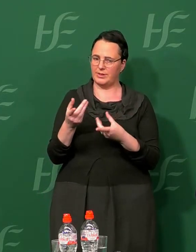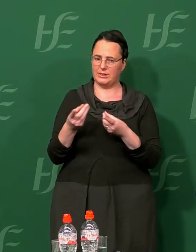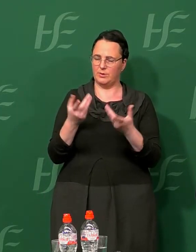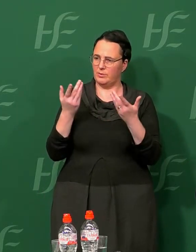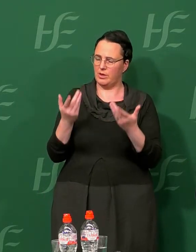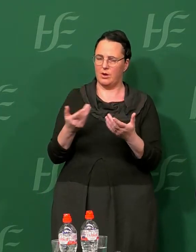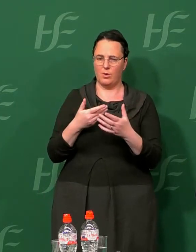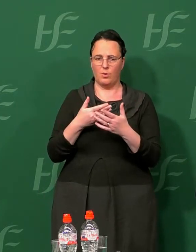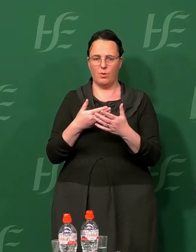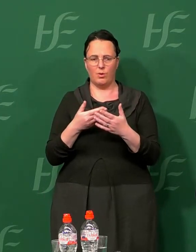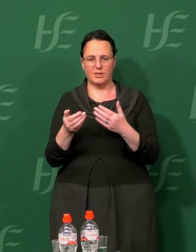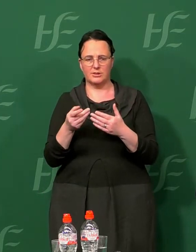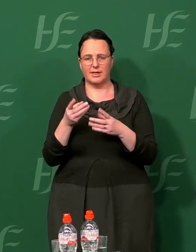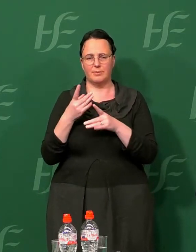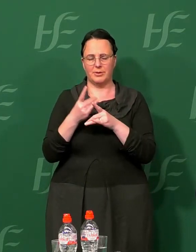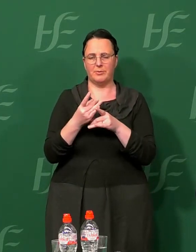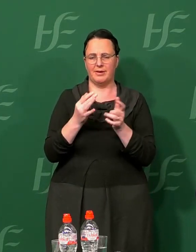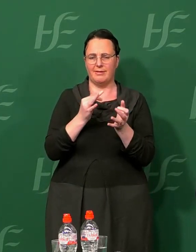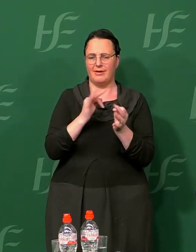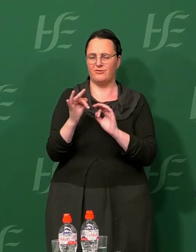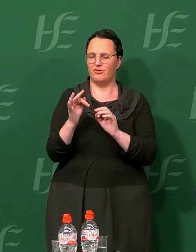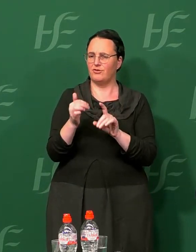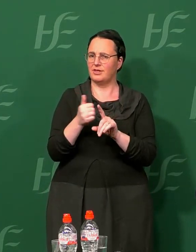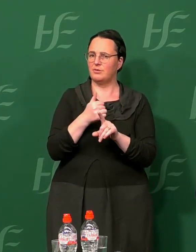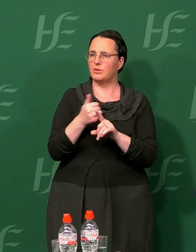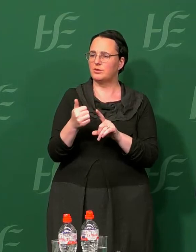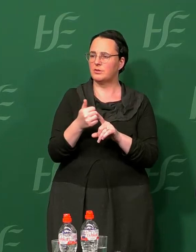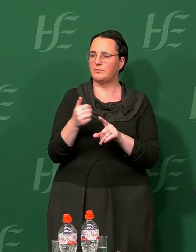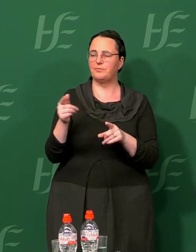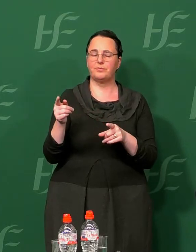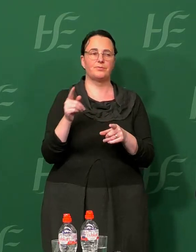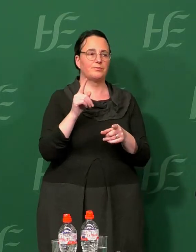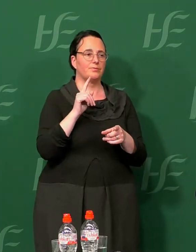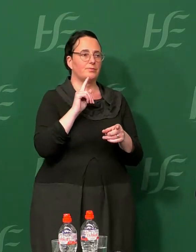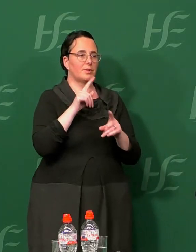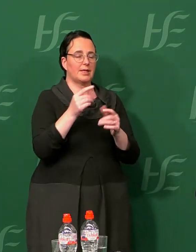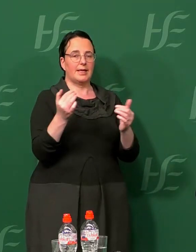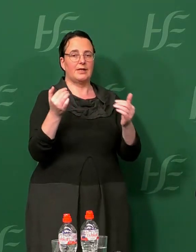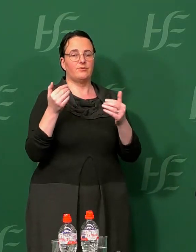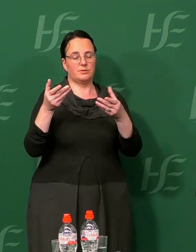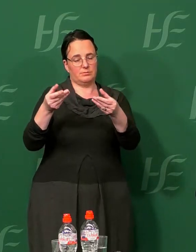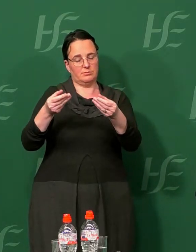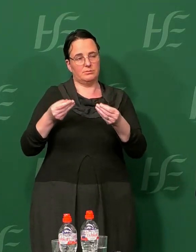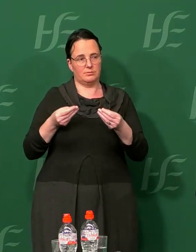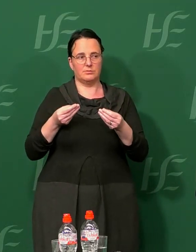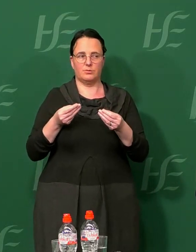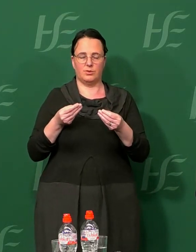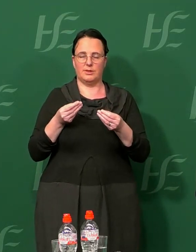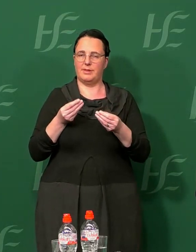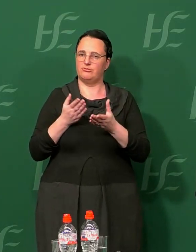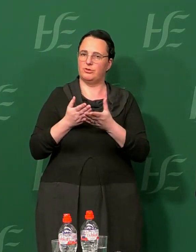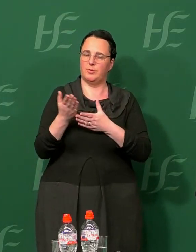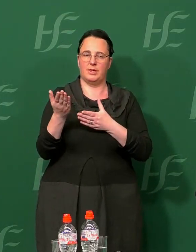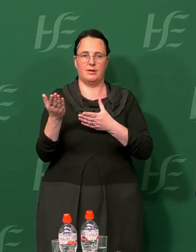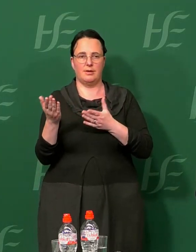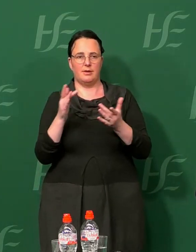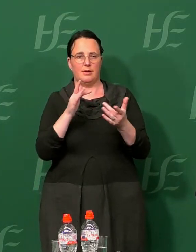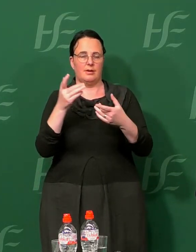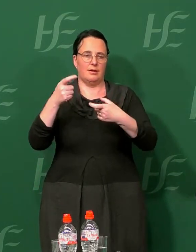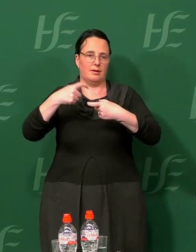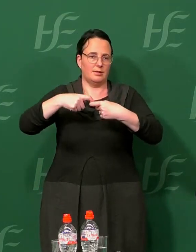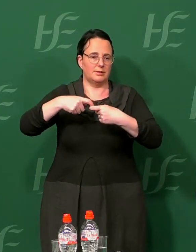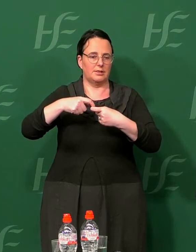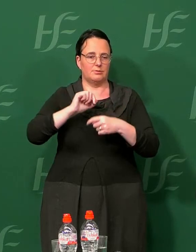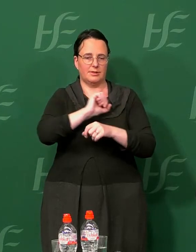help them post-abuse? Yeah, obviously on the concluding of the information about this, we obviously made immediate contact with the families